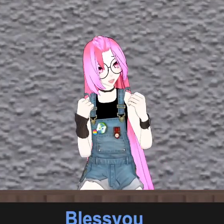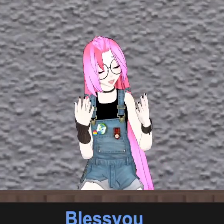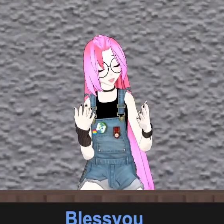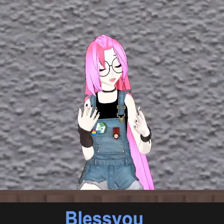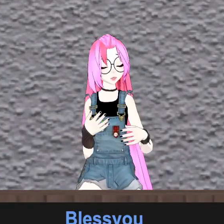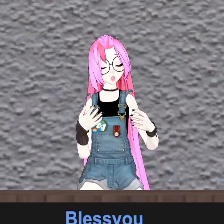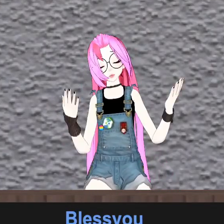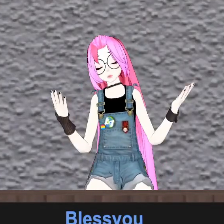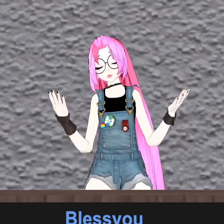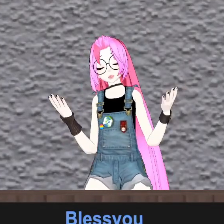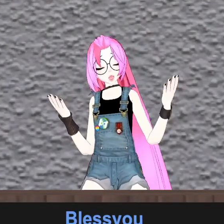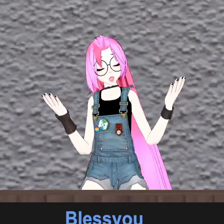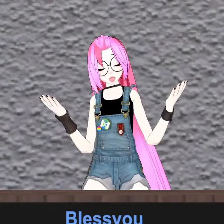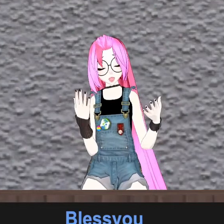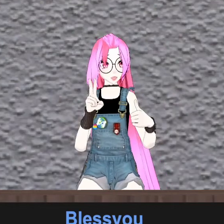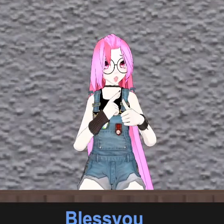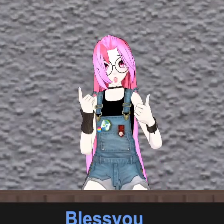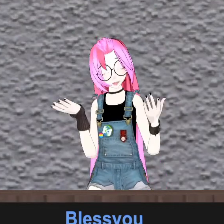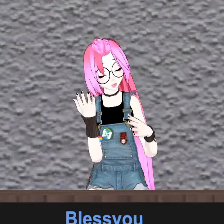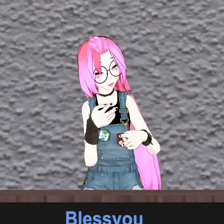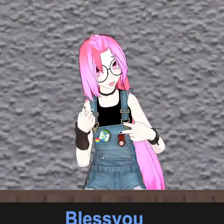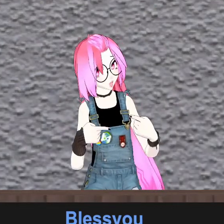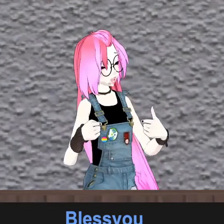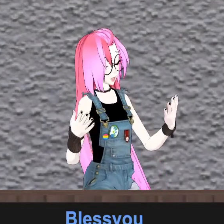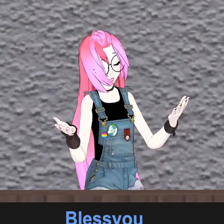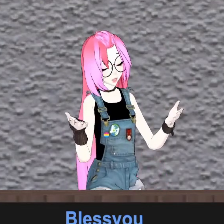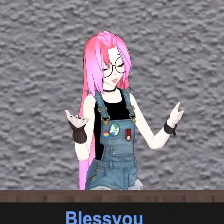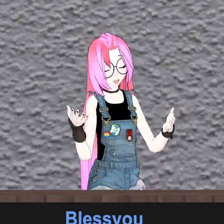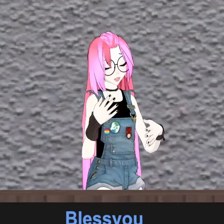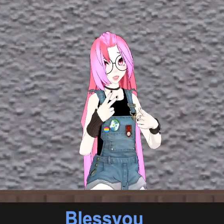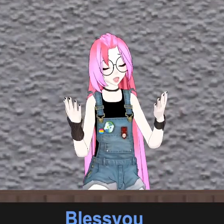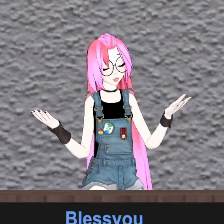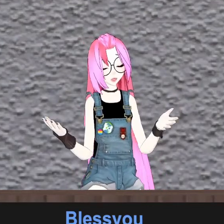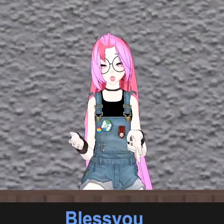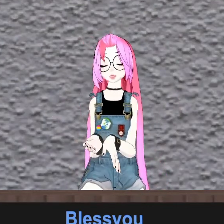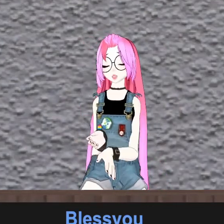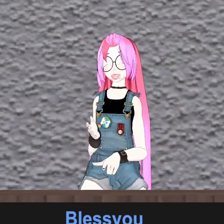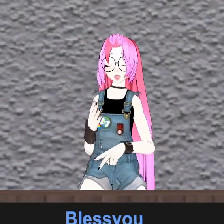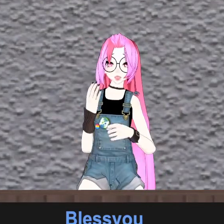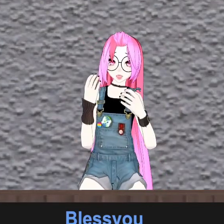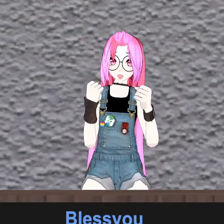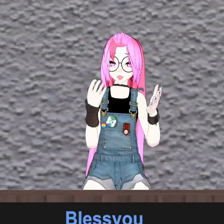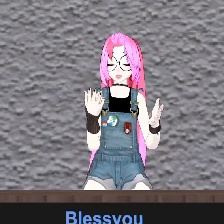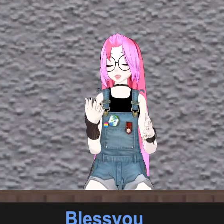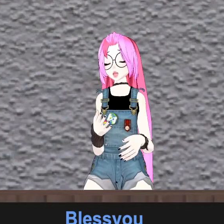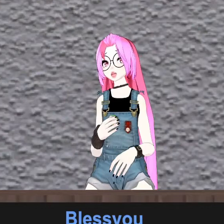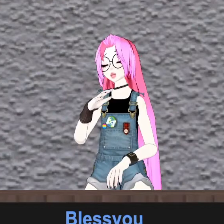to know. So I'll start off. What is a name sign? Like, what is that? Name sign, huh? So let me give you an example.